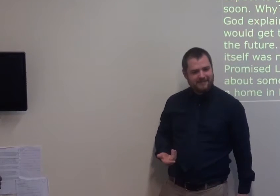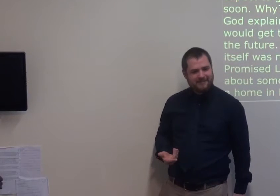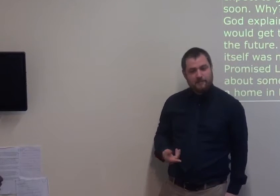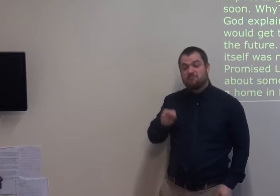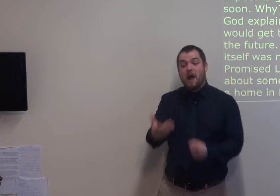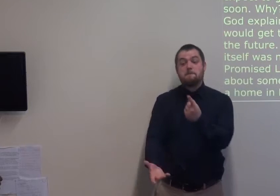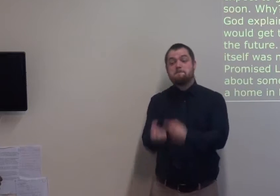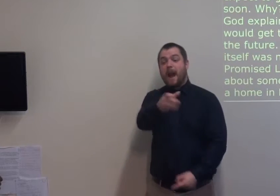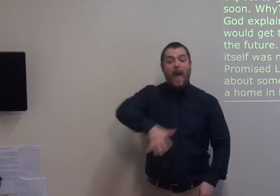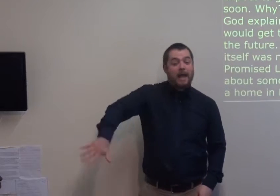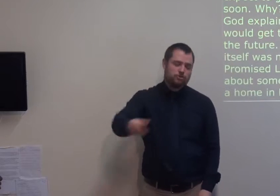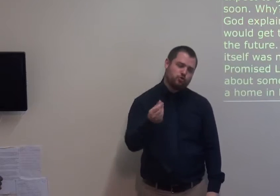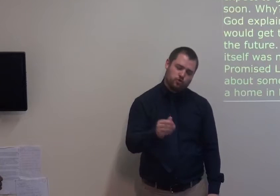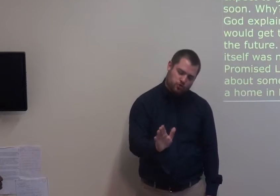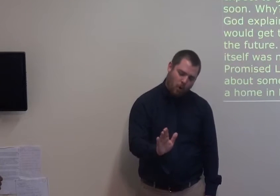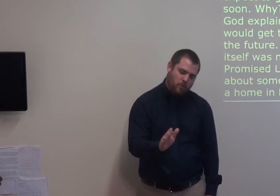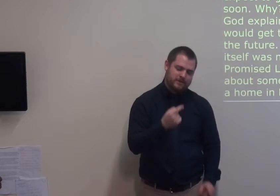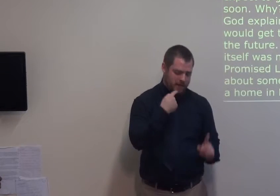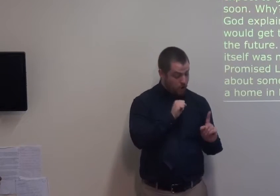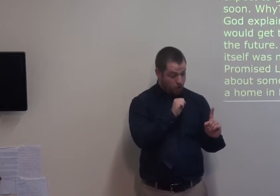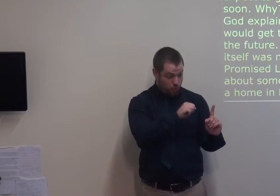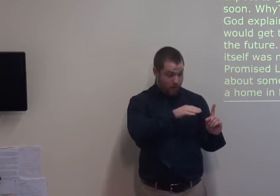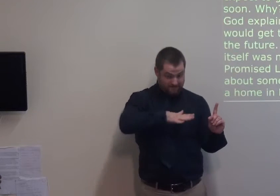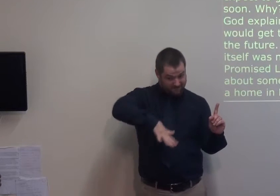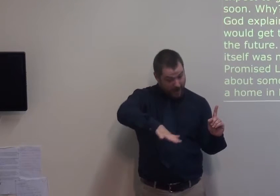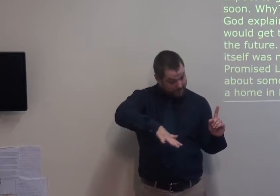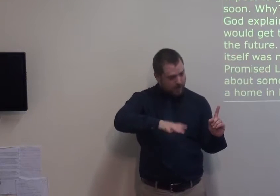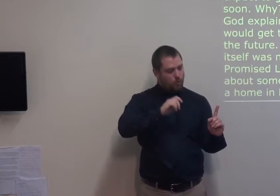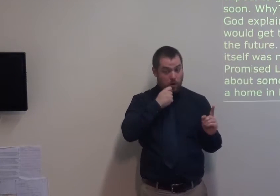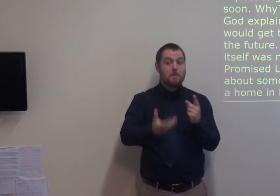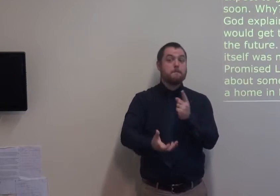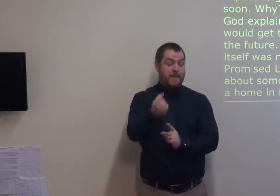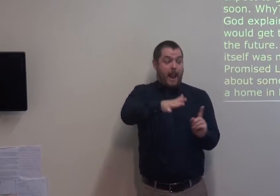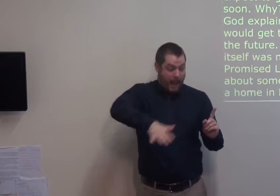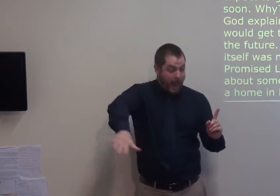God explained that his family would get the promised land far in the future.